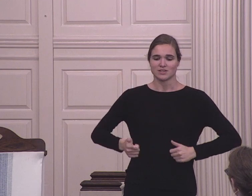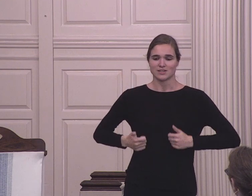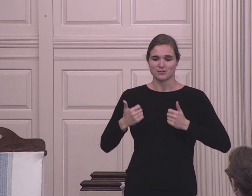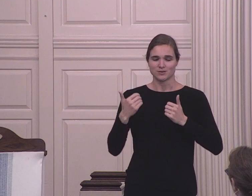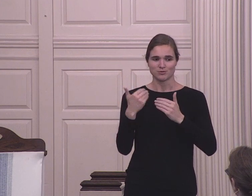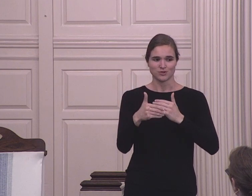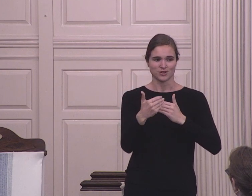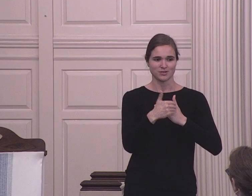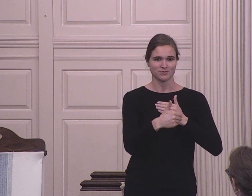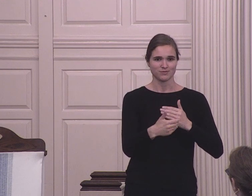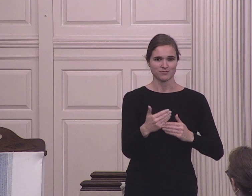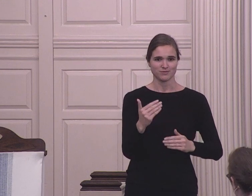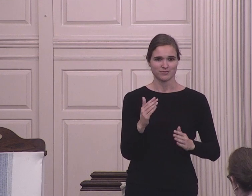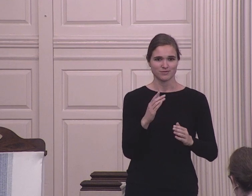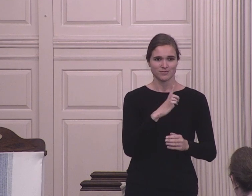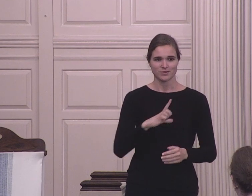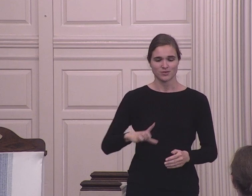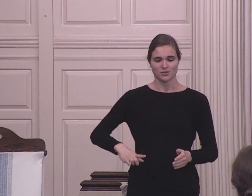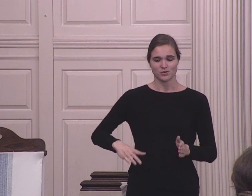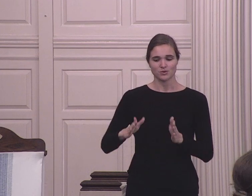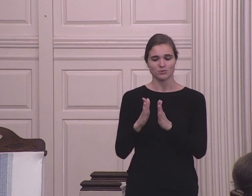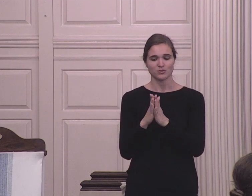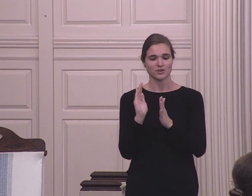We pray to the Lord.